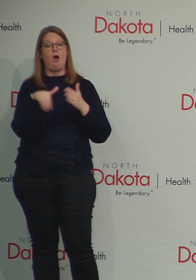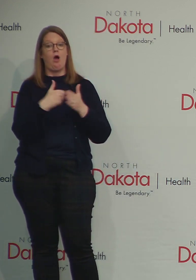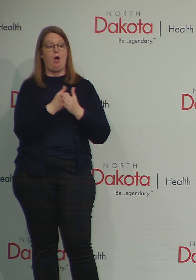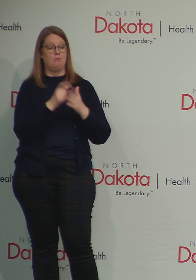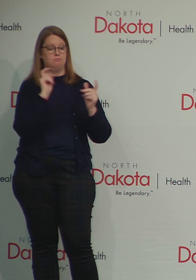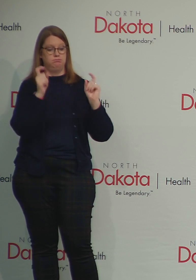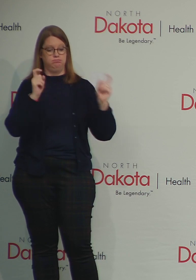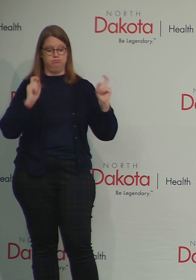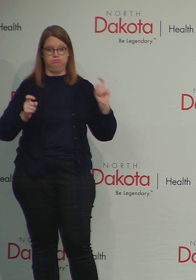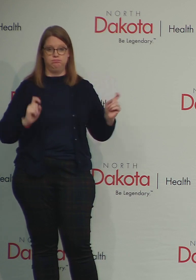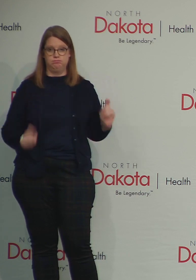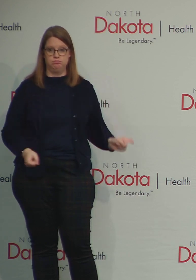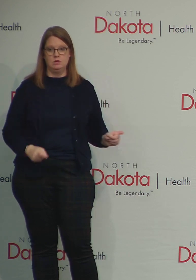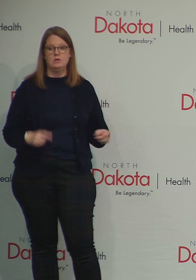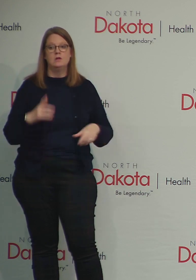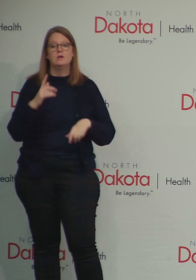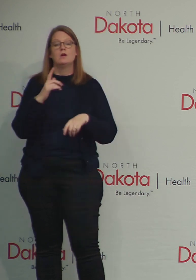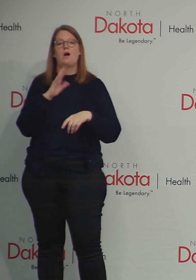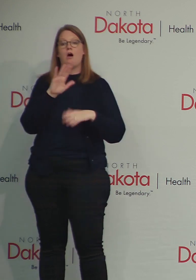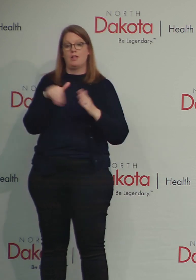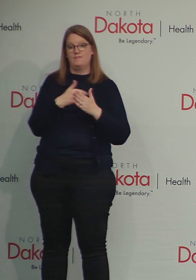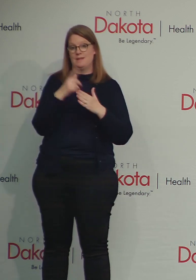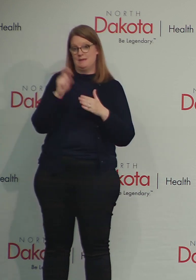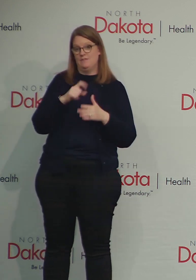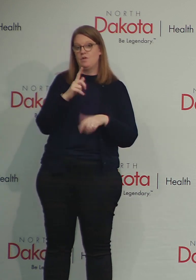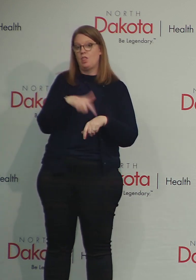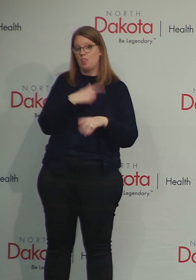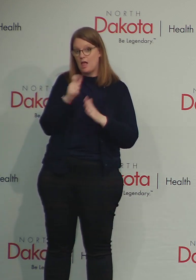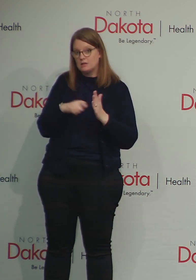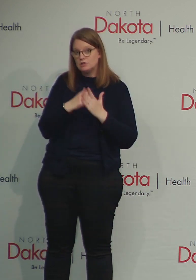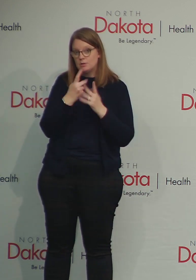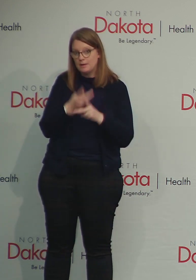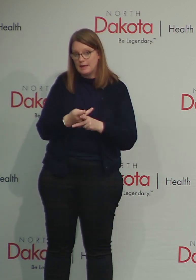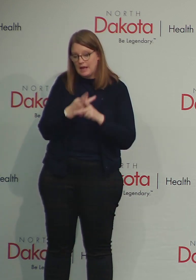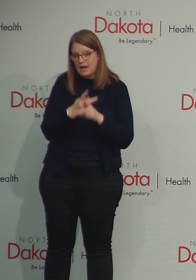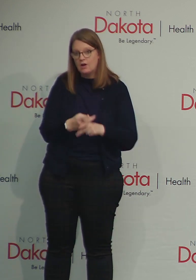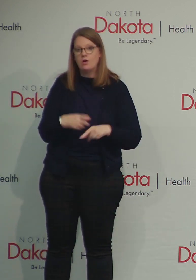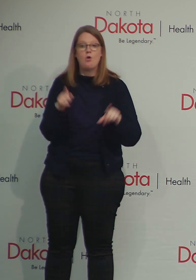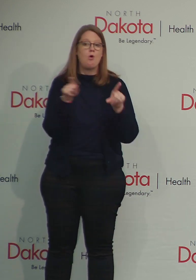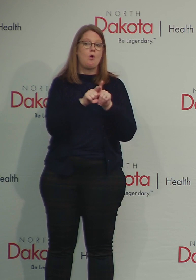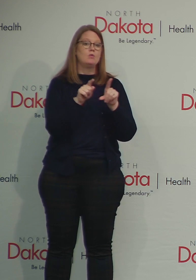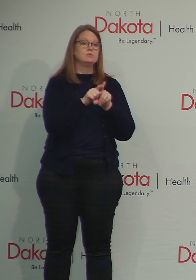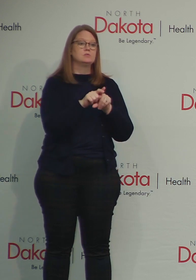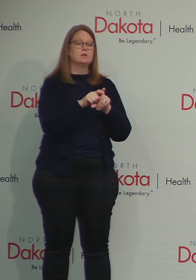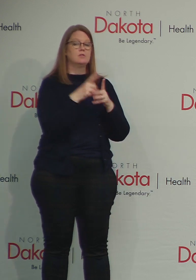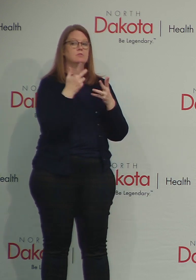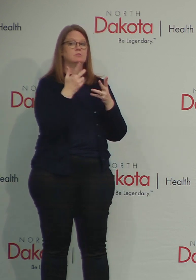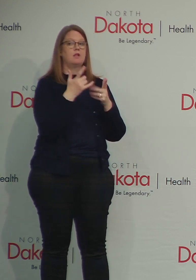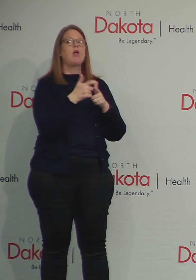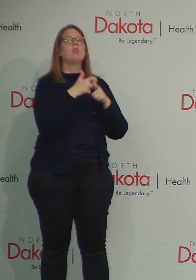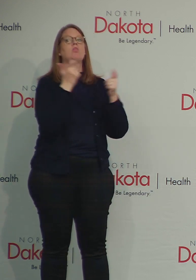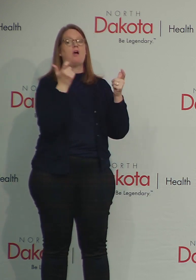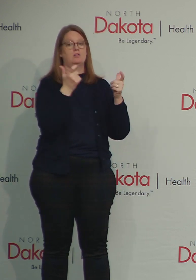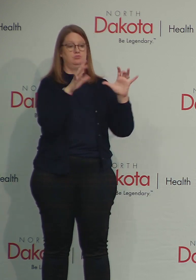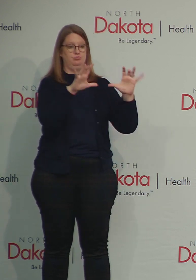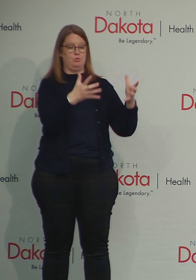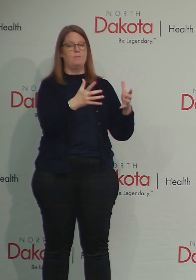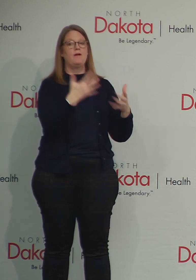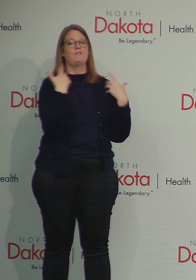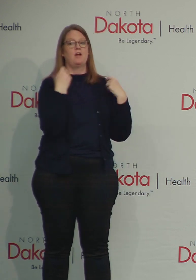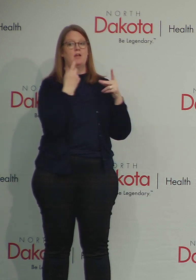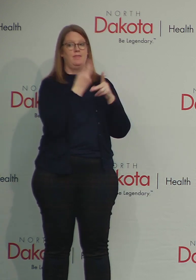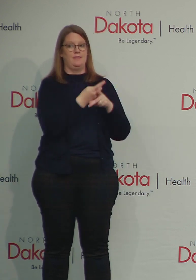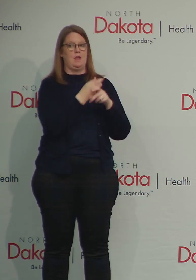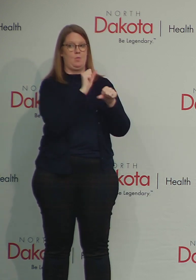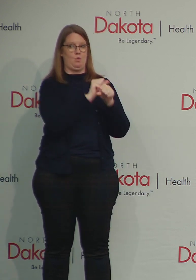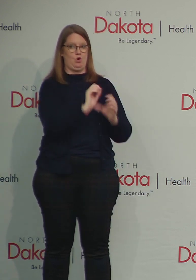would be needed for long-term care. And then it also covers a significant majority of our healthcare worker